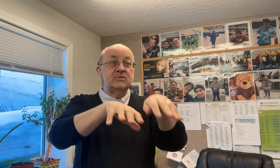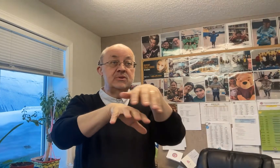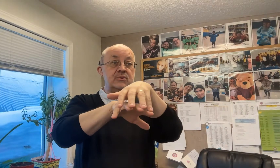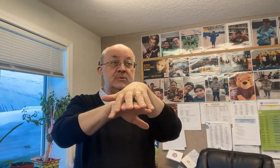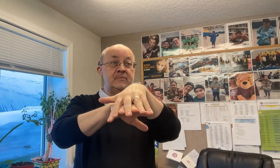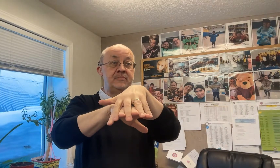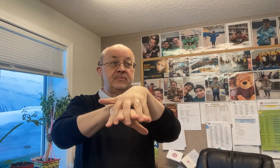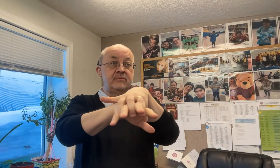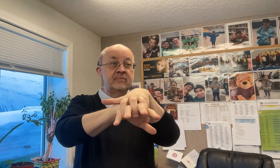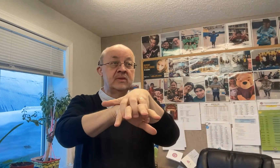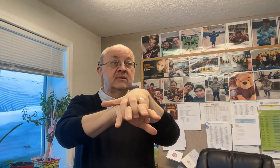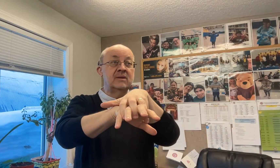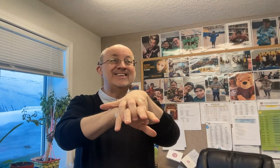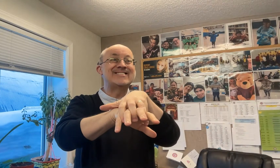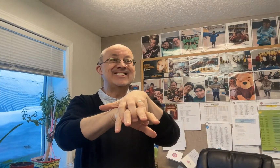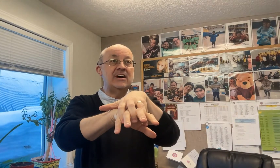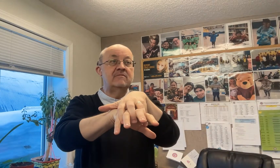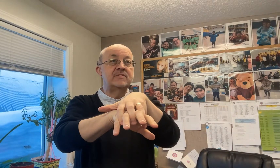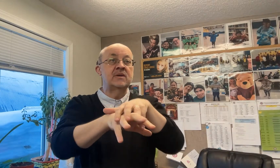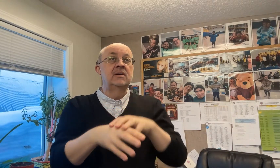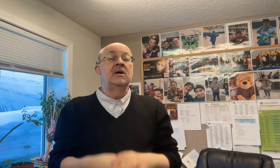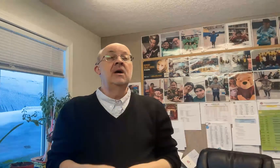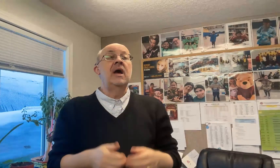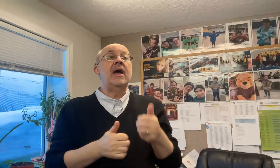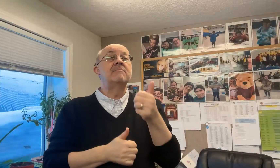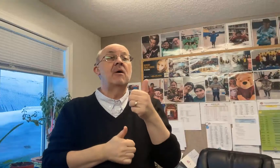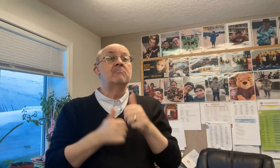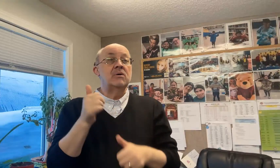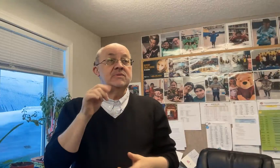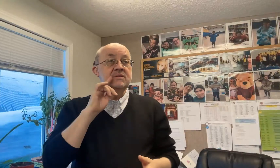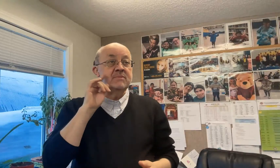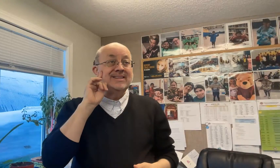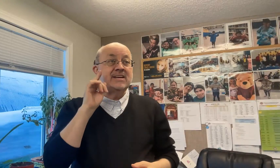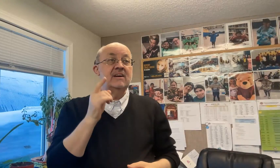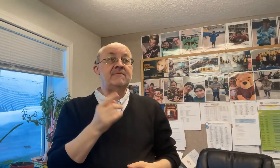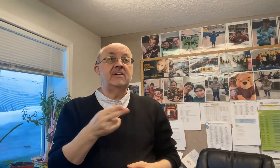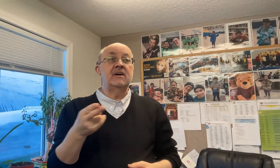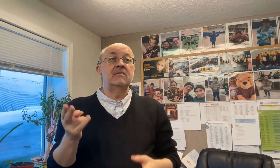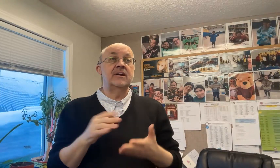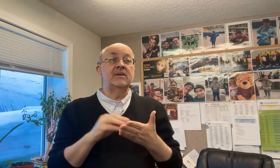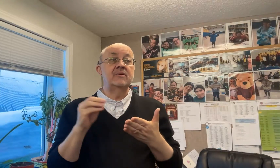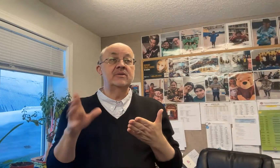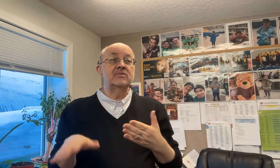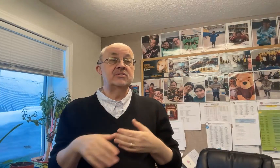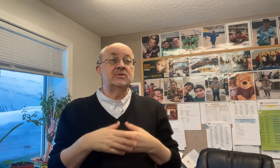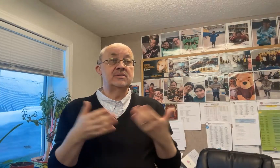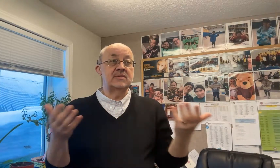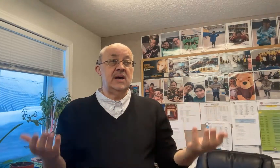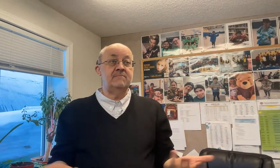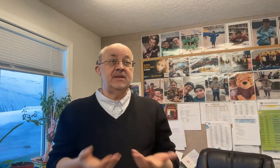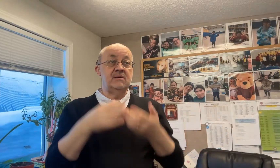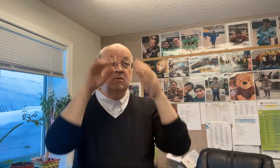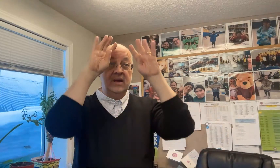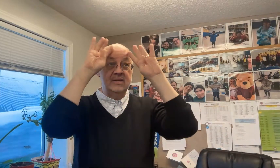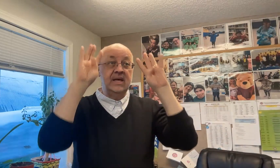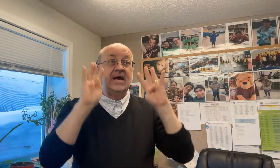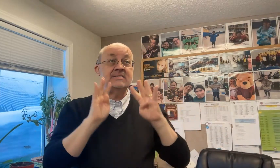through, it's gloves. And most of my deaf and hard of hearing students up here in